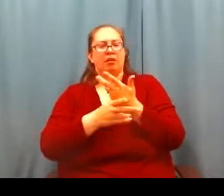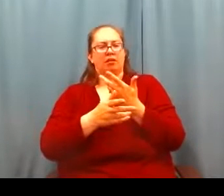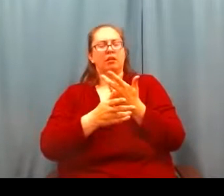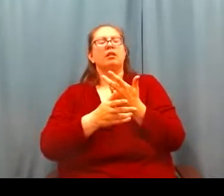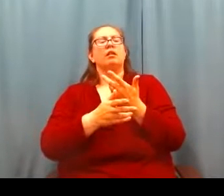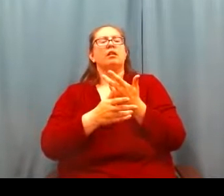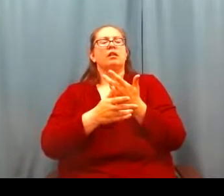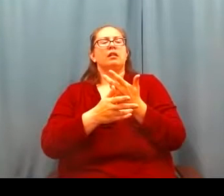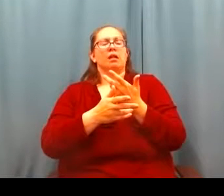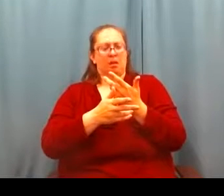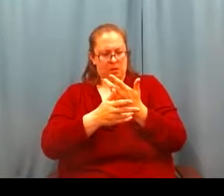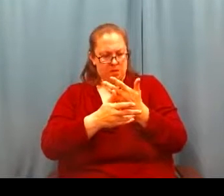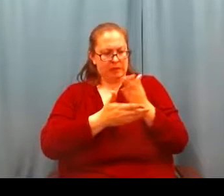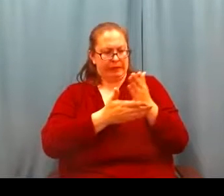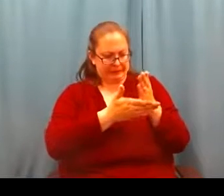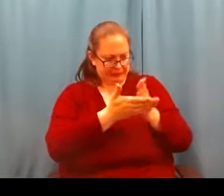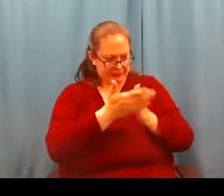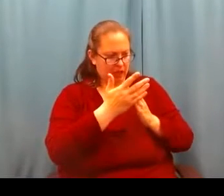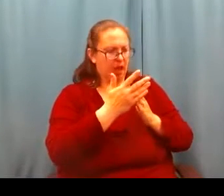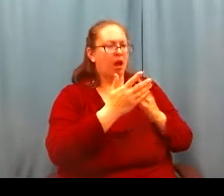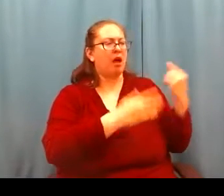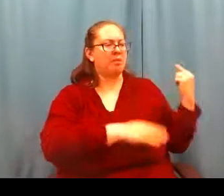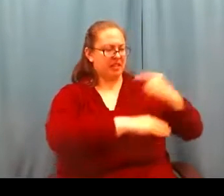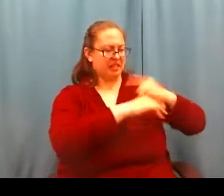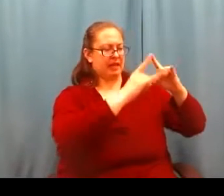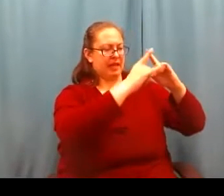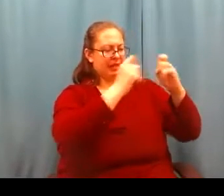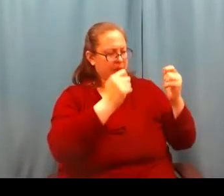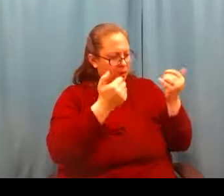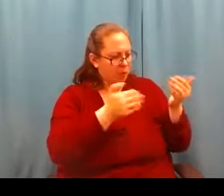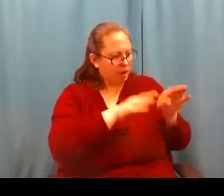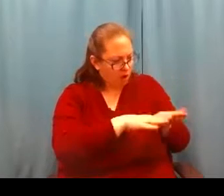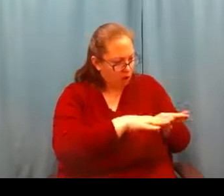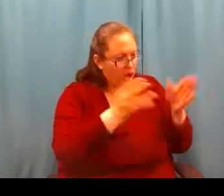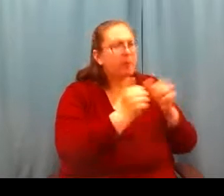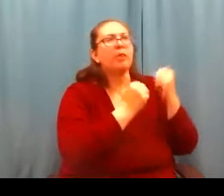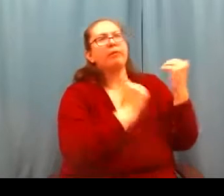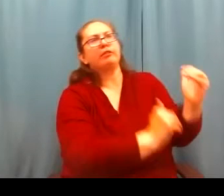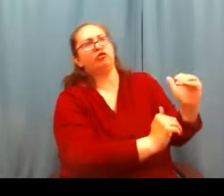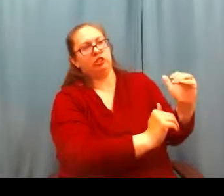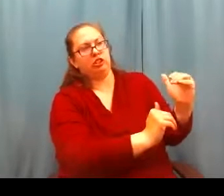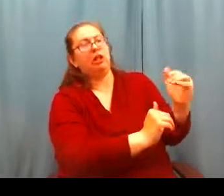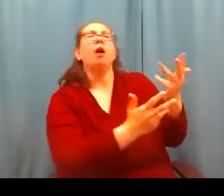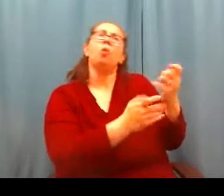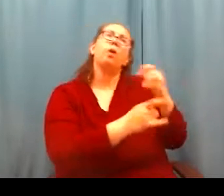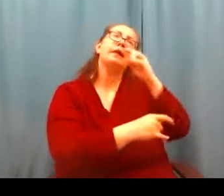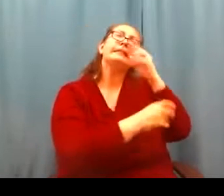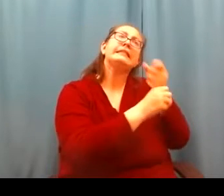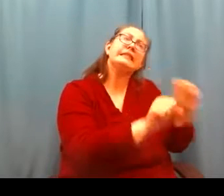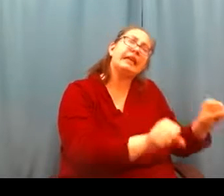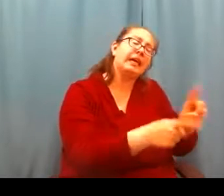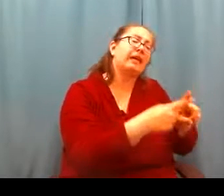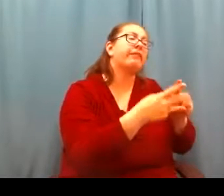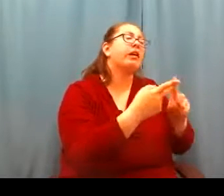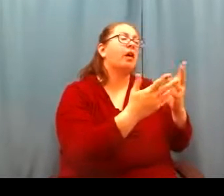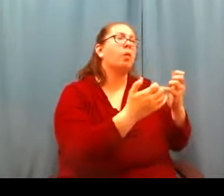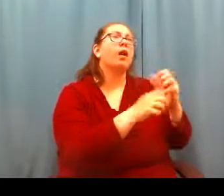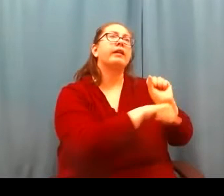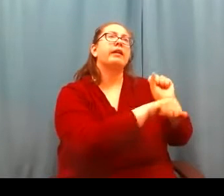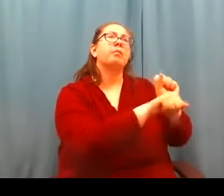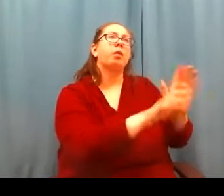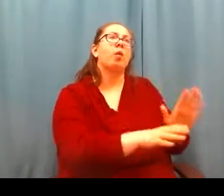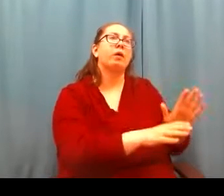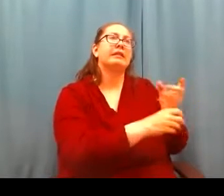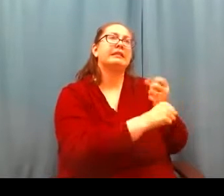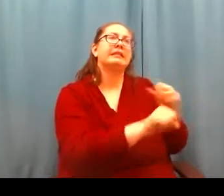allow some day camps to open with restrictions. You want the kids to be safe and you want the employees to be safe, but I know you need day